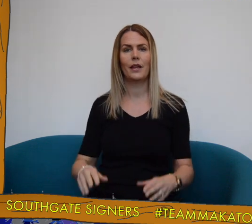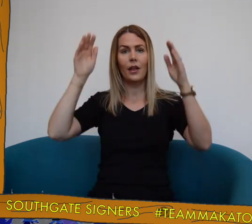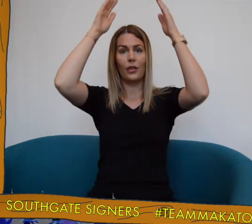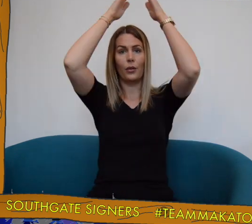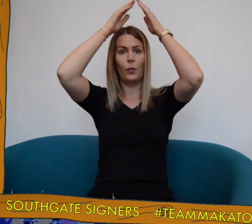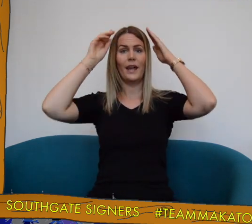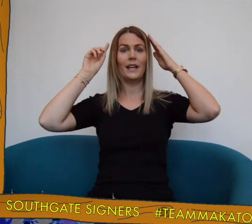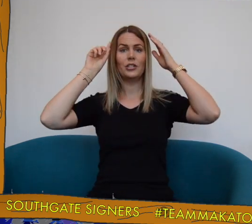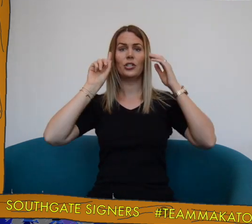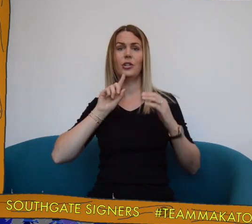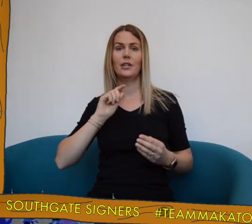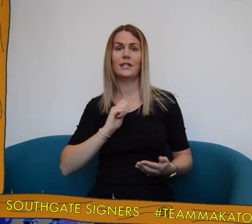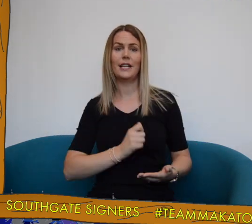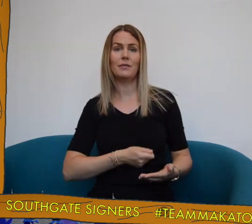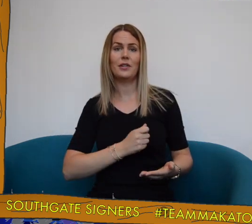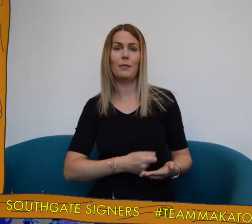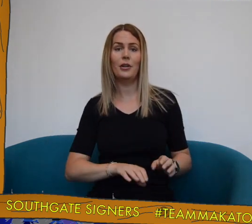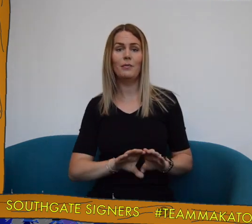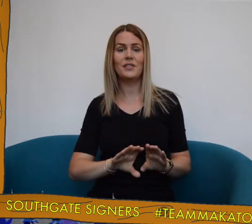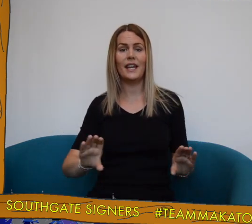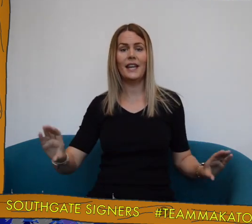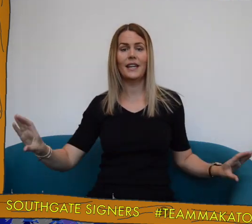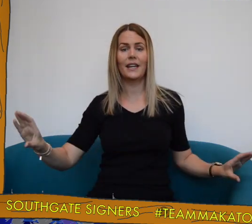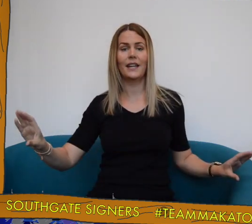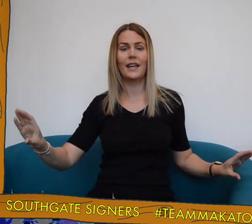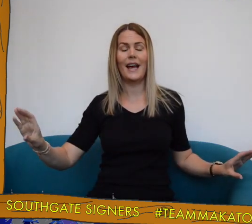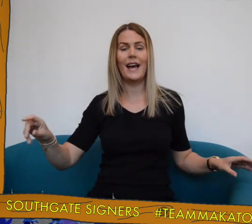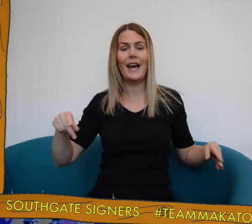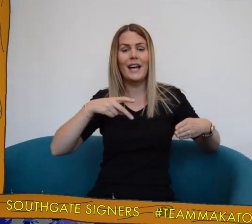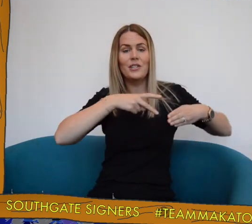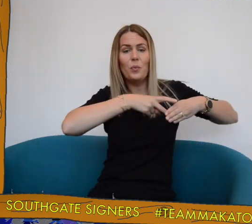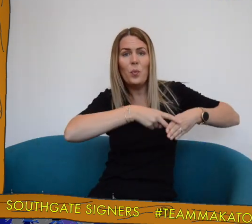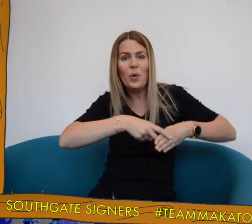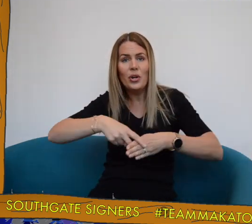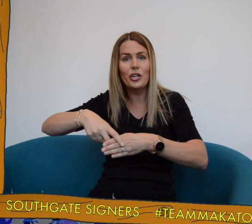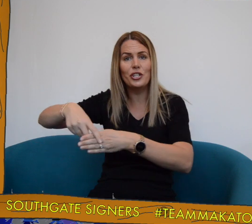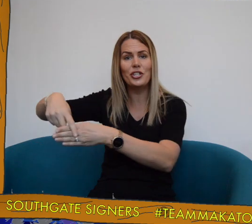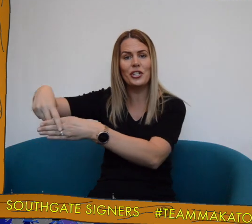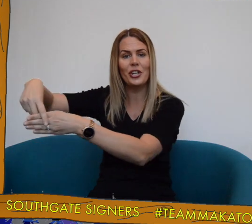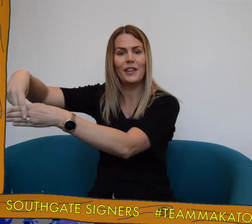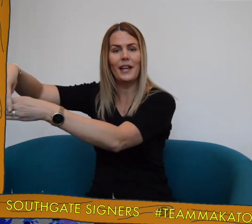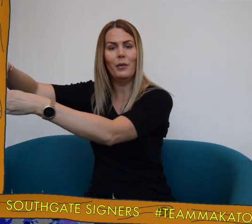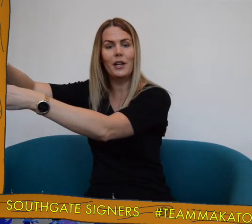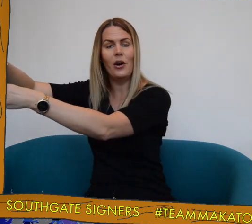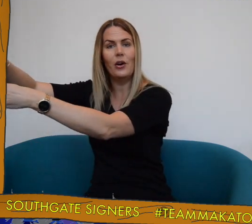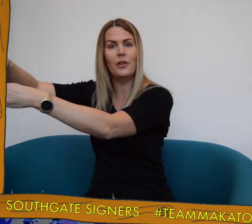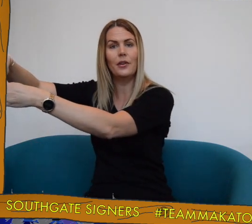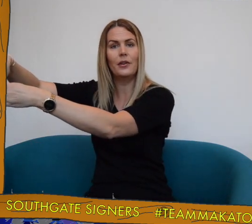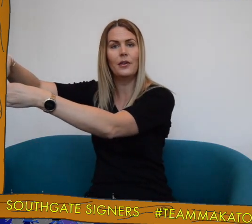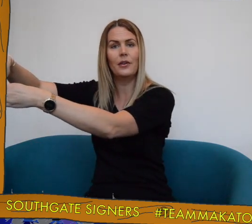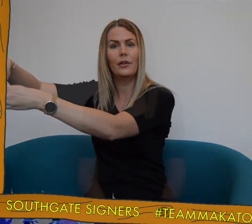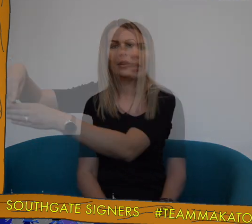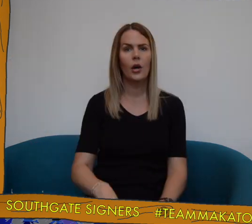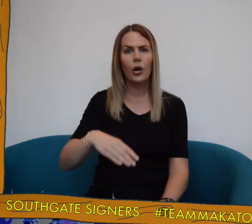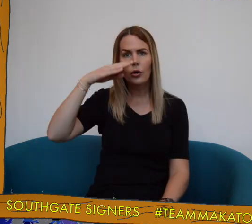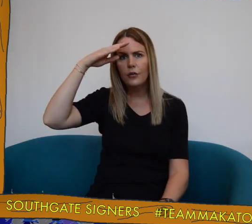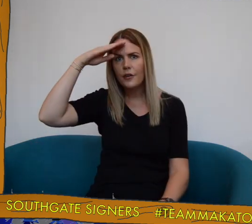The witch tapped the broomstick and whoosh they were gone.